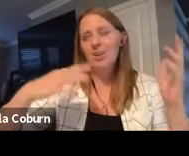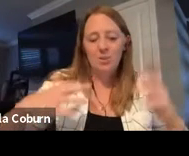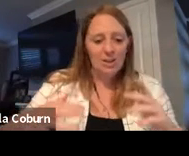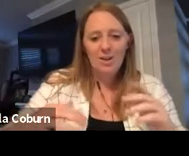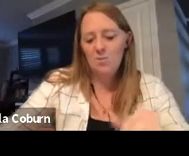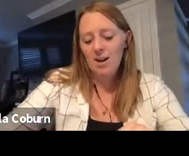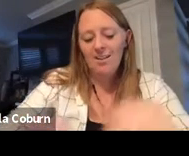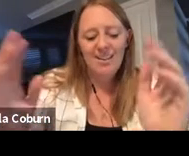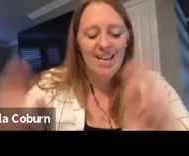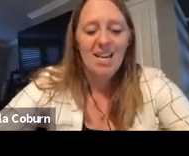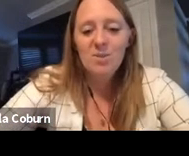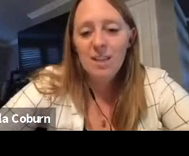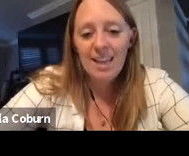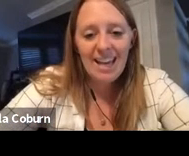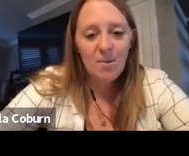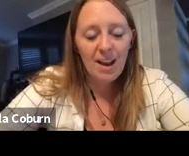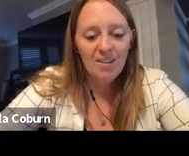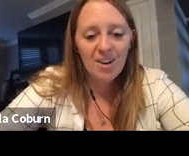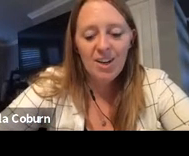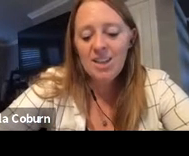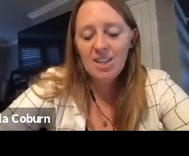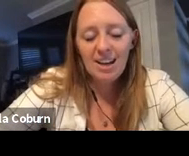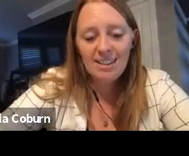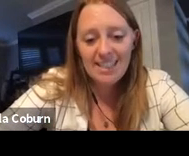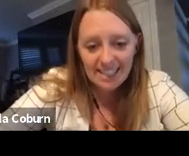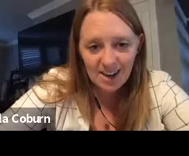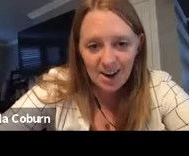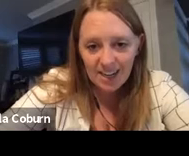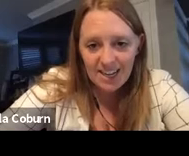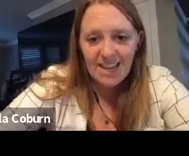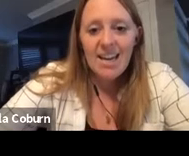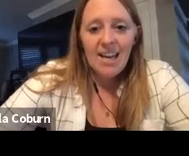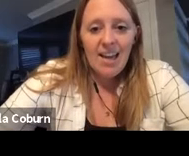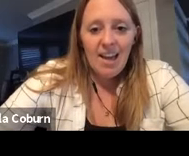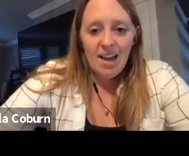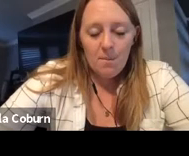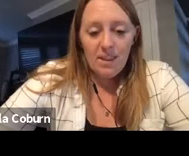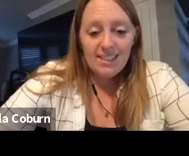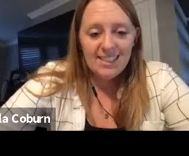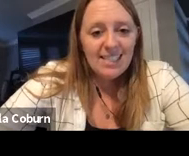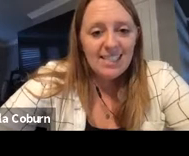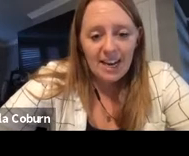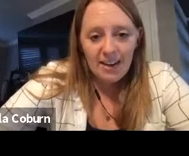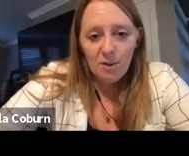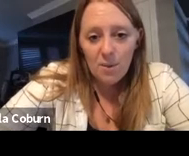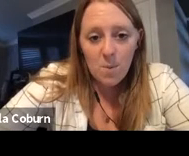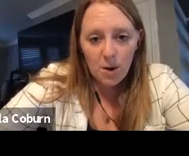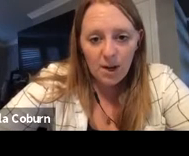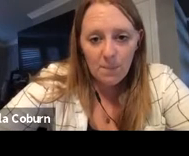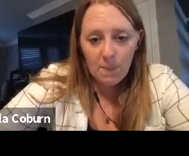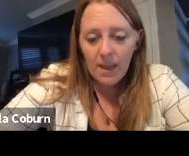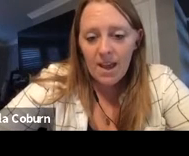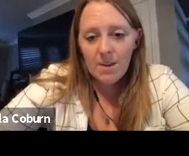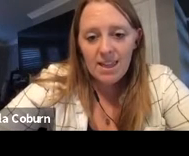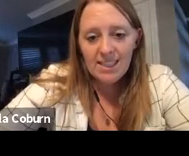child to also be learning Braille. It's really whatever the child's needs are. But this is the sign for